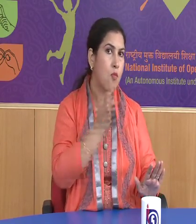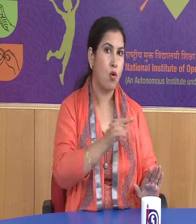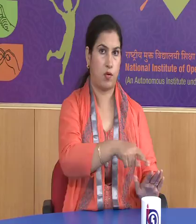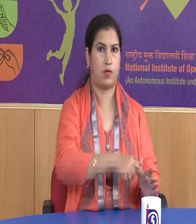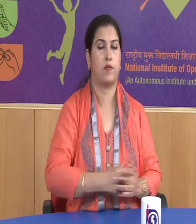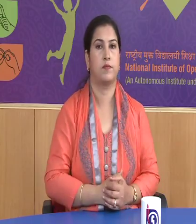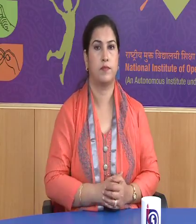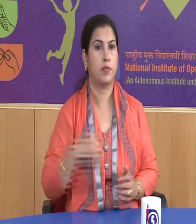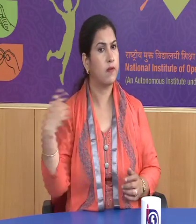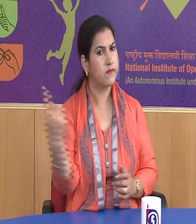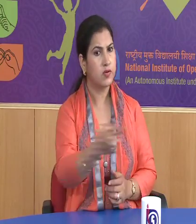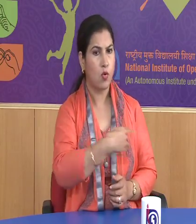We have also observed